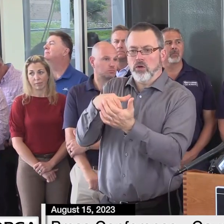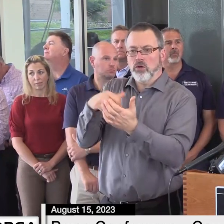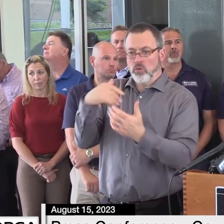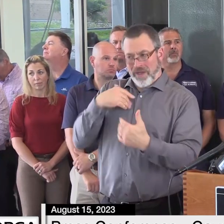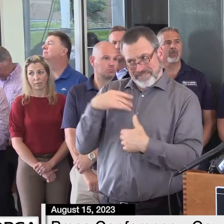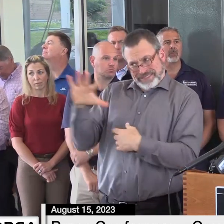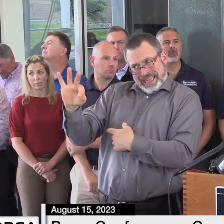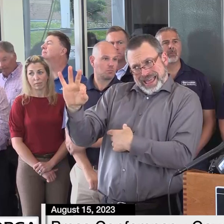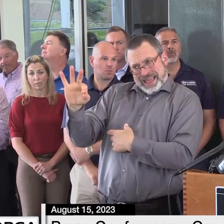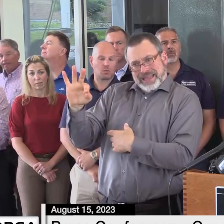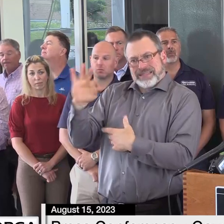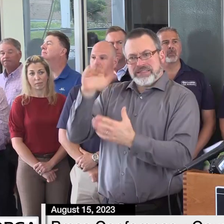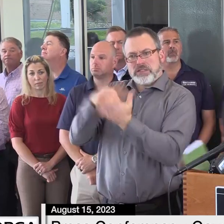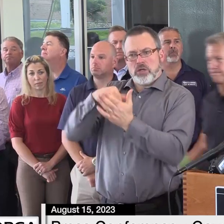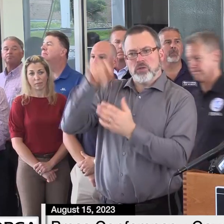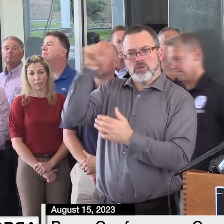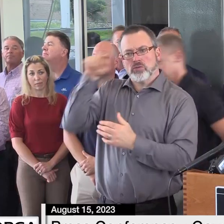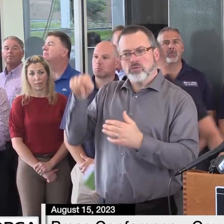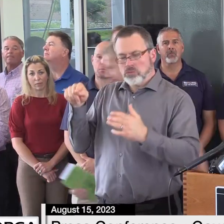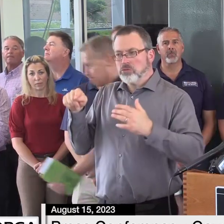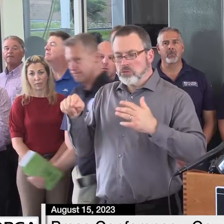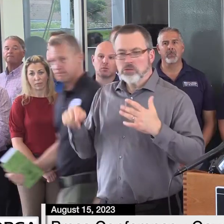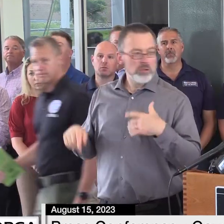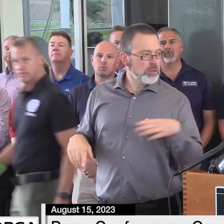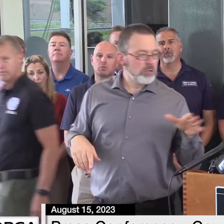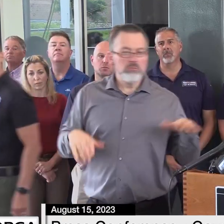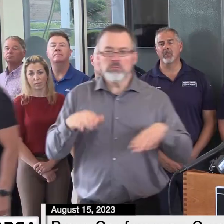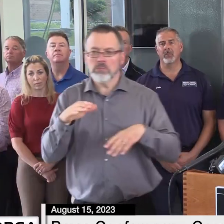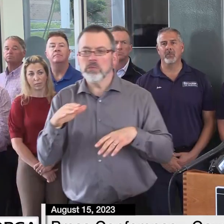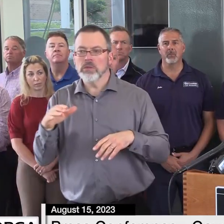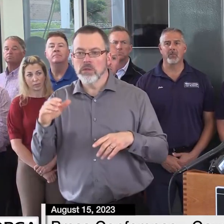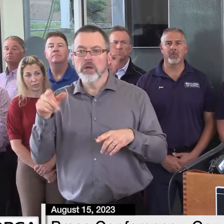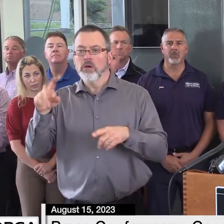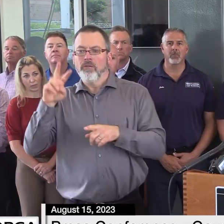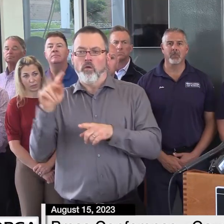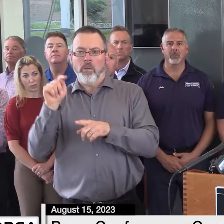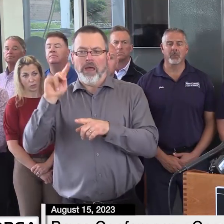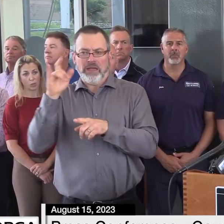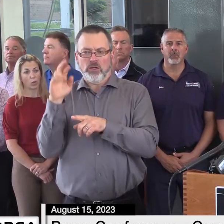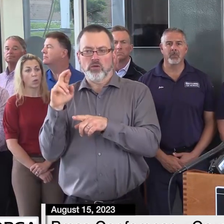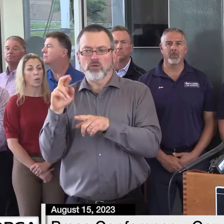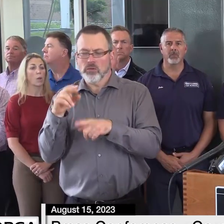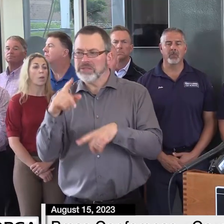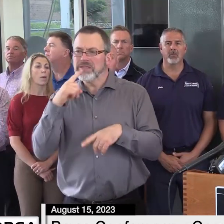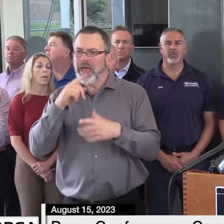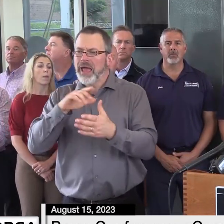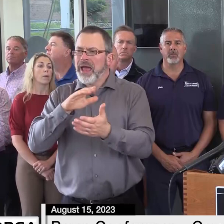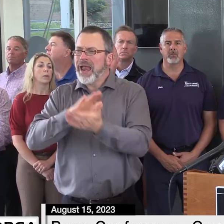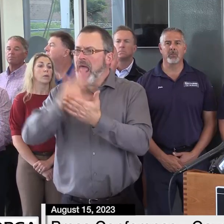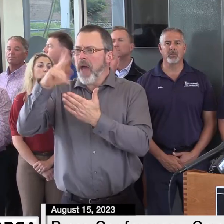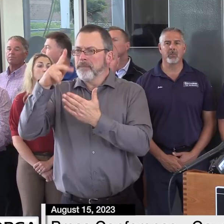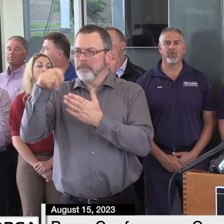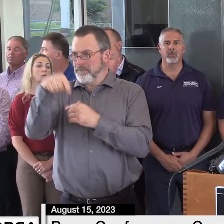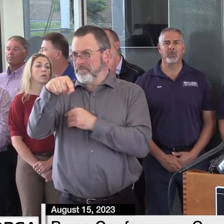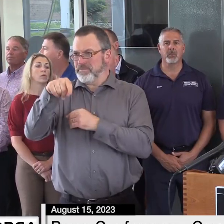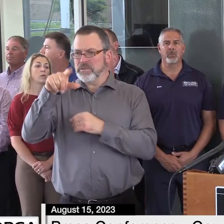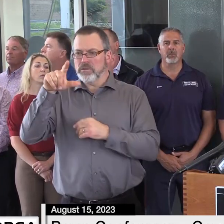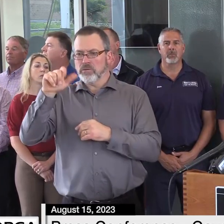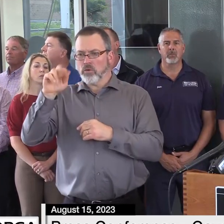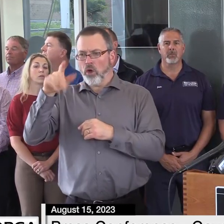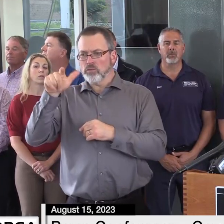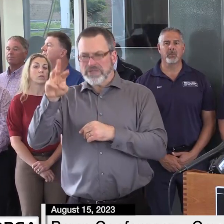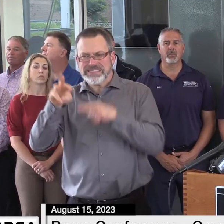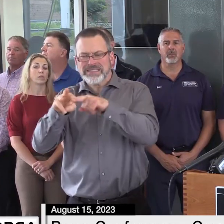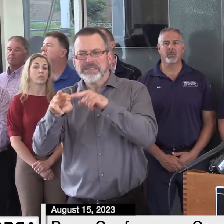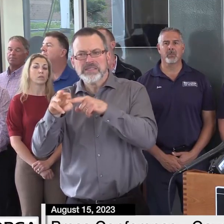think we're 1 or 2 more. Governor, as far as cleanup day, how is the state going to make sure that aid is dispersed